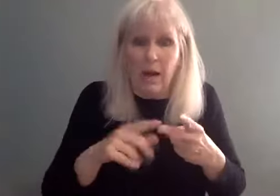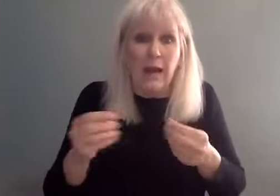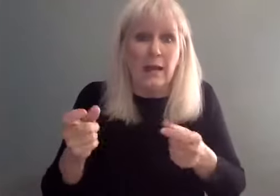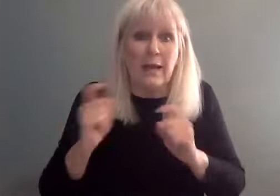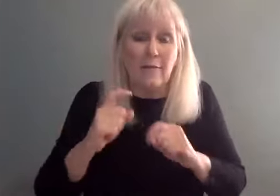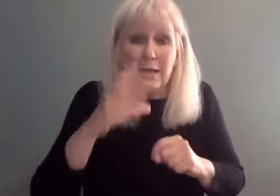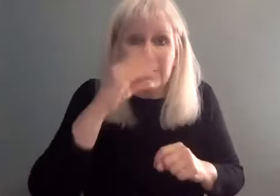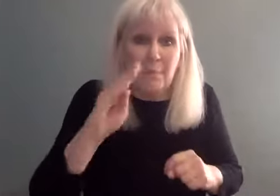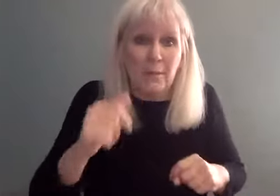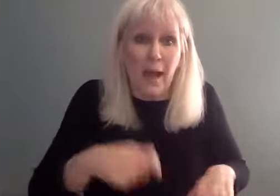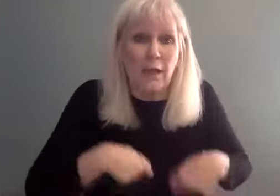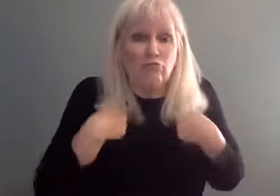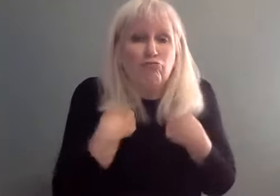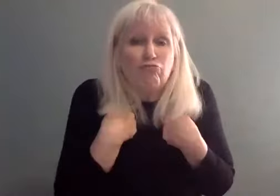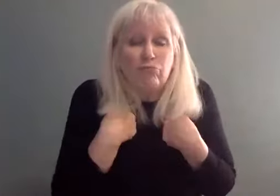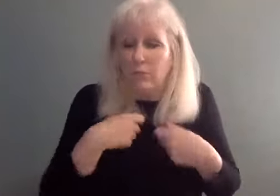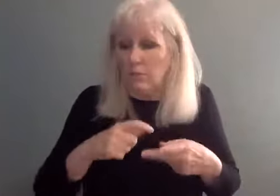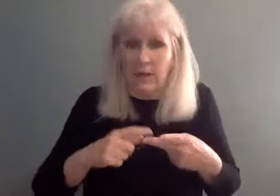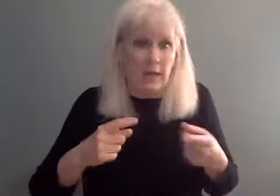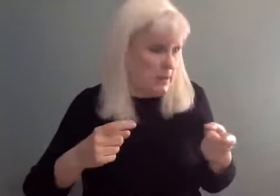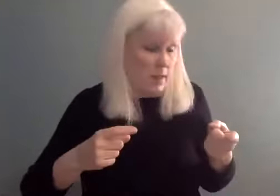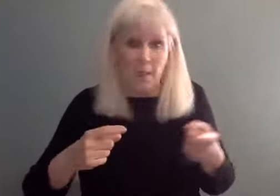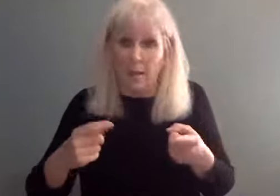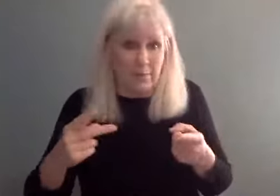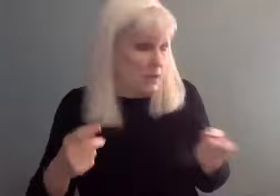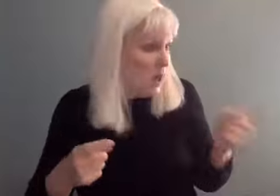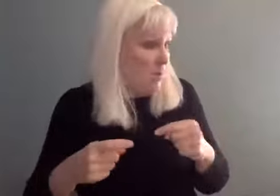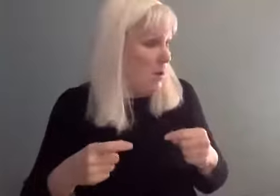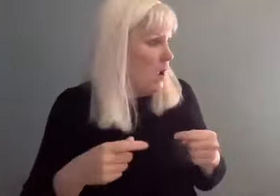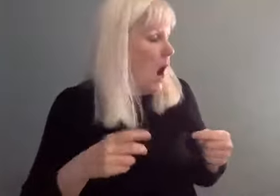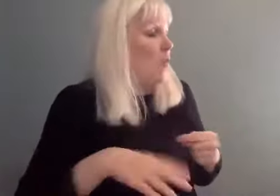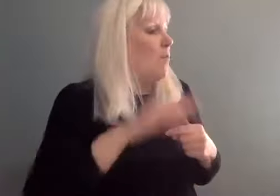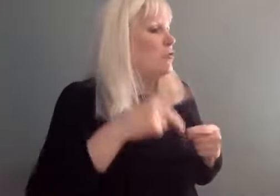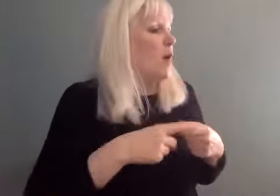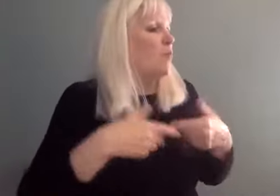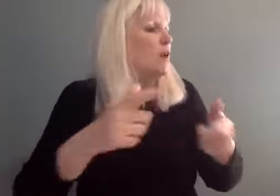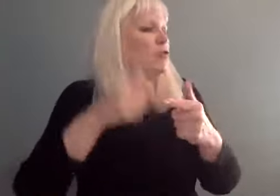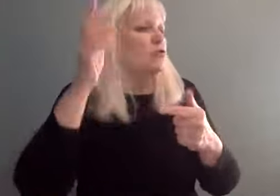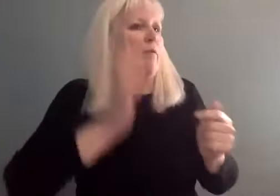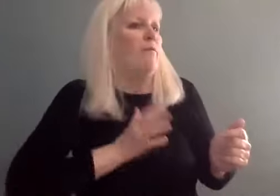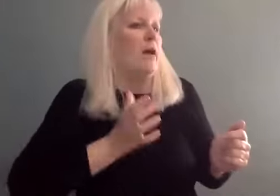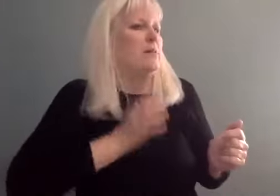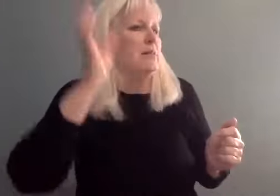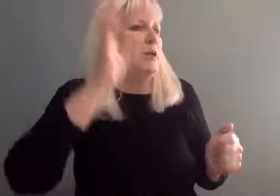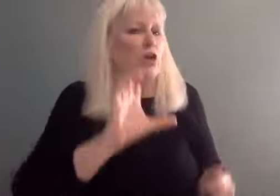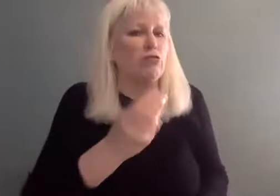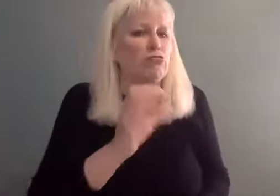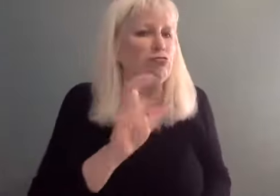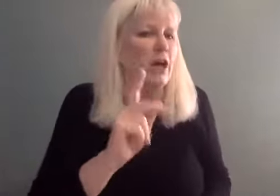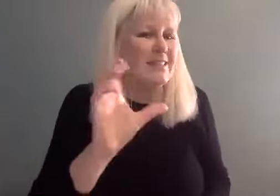say, come on, Sharon, pick me up. We'll take you to see Chuck C. And okay. And I can't talk, and I'm sitting in the middle, in the back, all scrunched between people in a car.